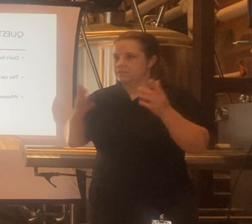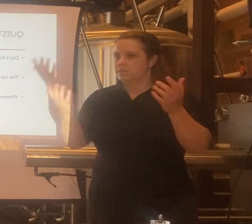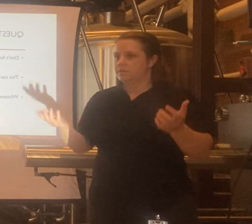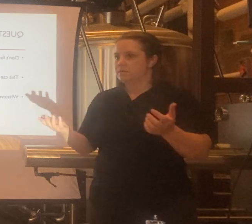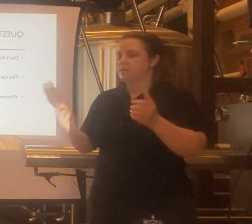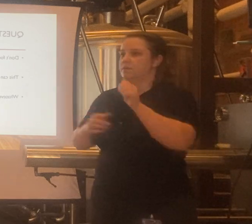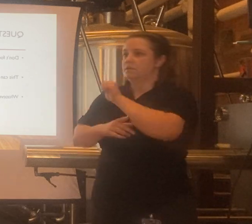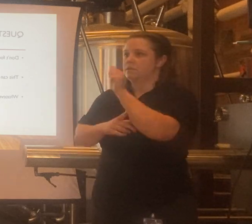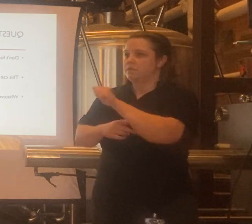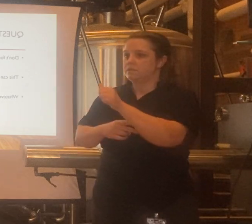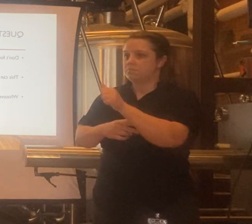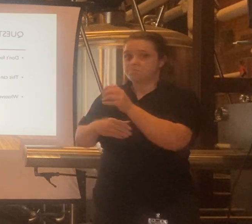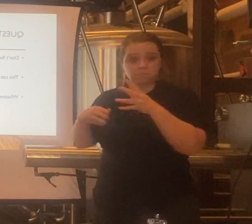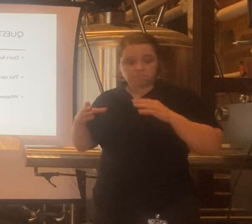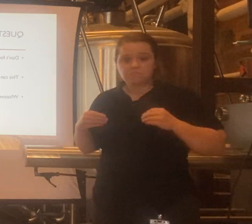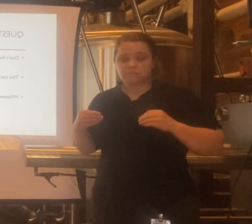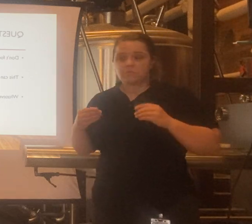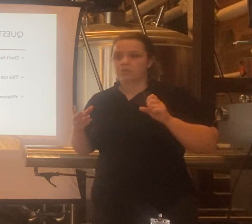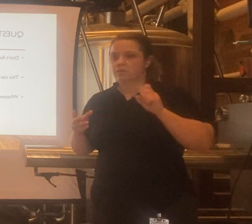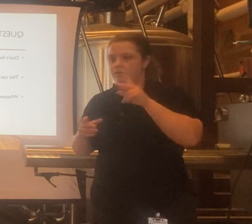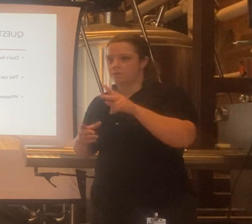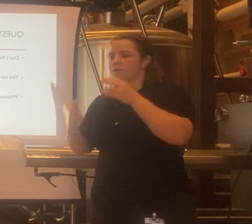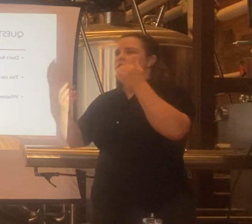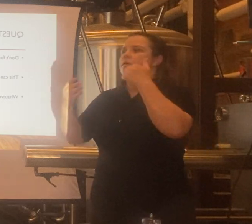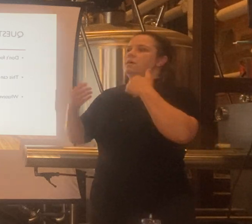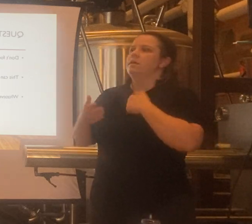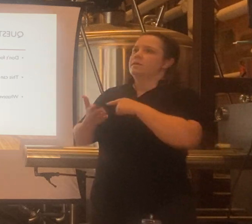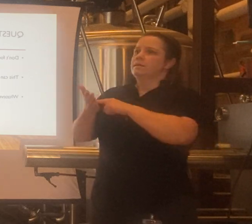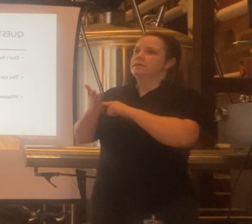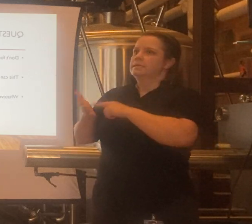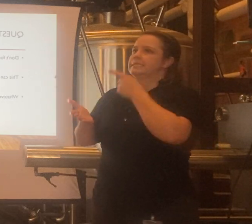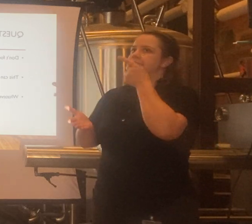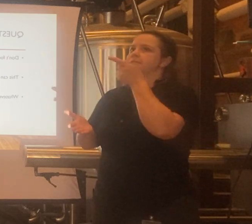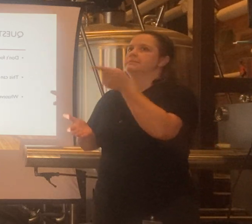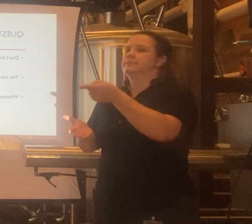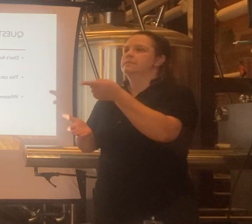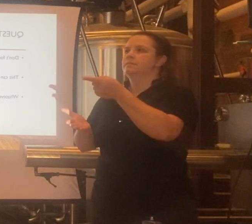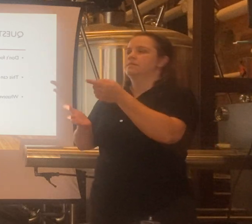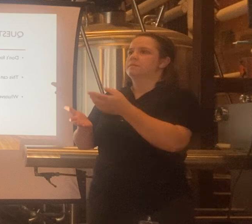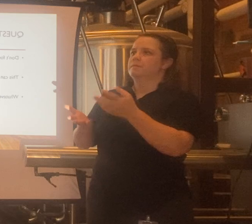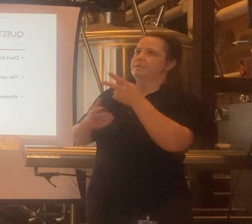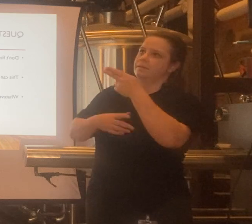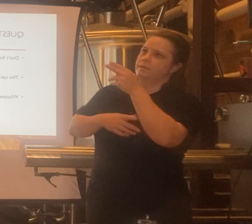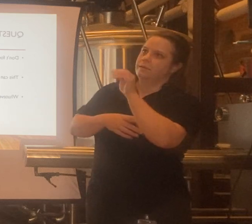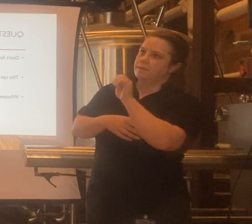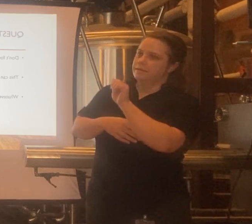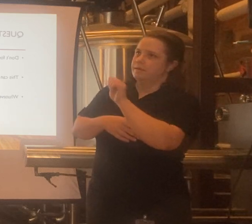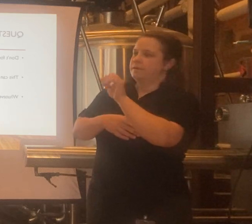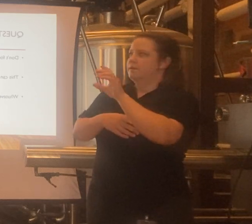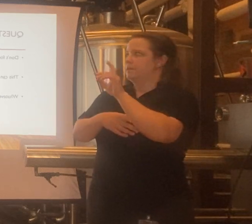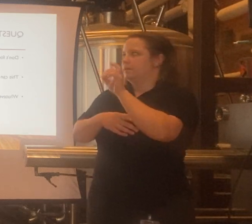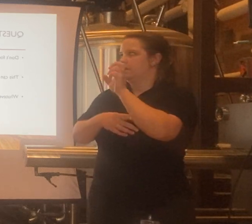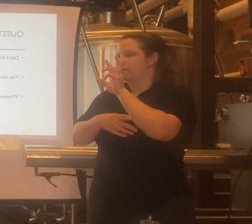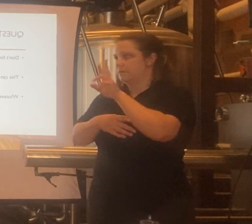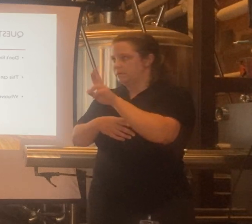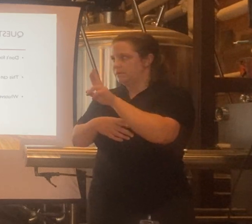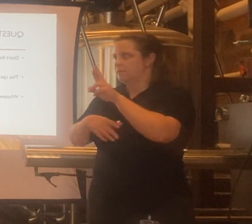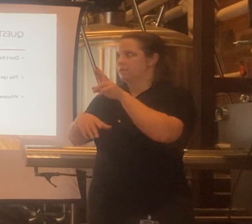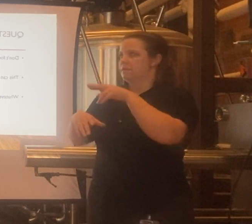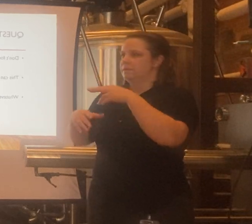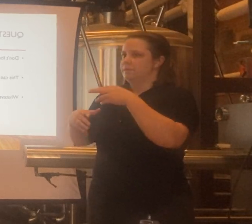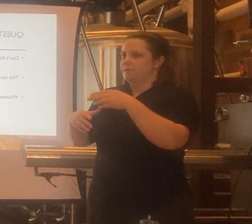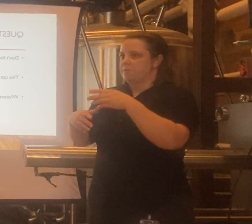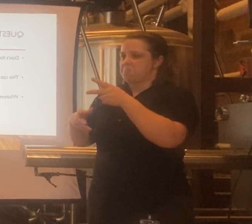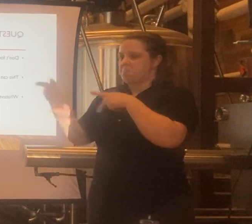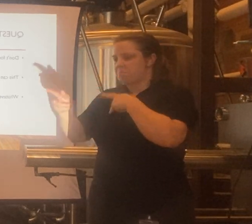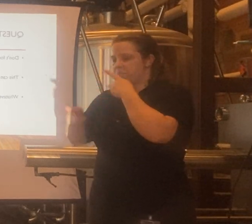talk. So I'm going to talk more about the hackery side of the things I hacked, like the running of the motors through the actual device instead of batteries. And